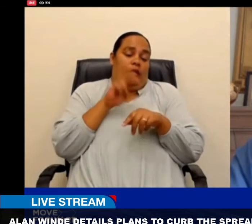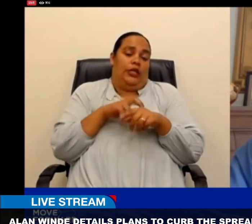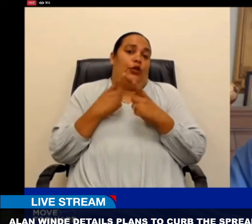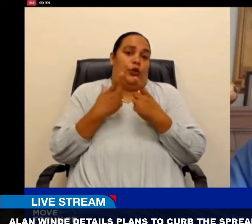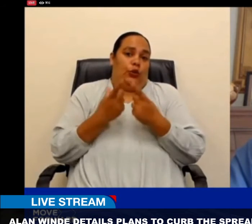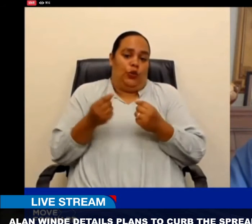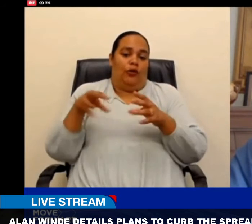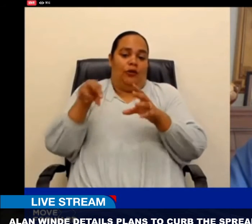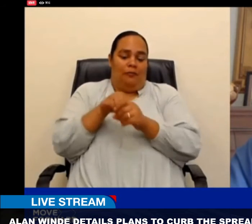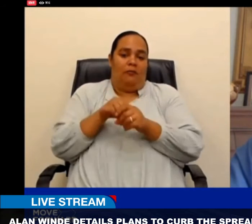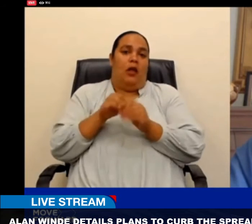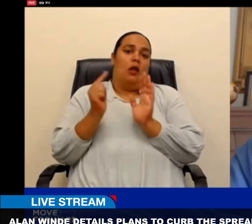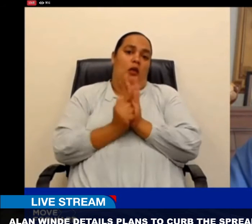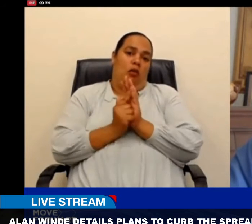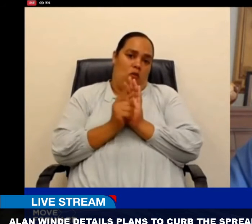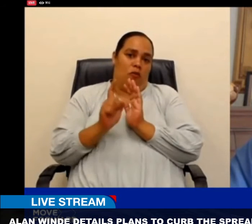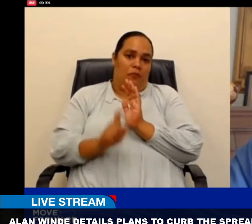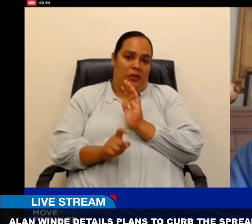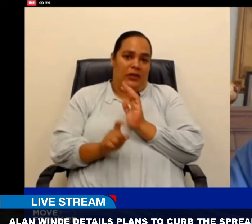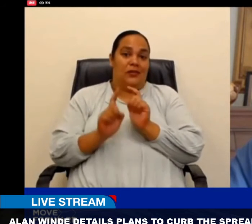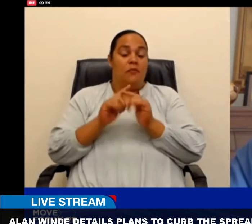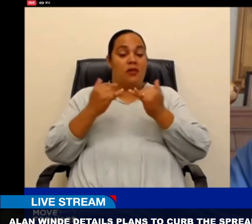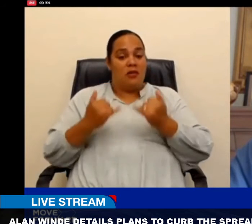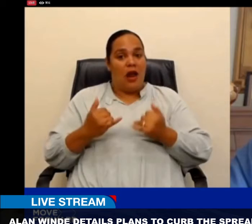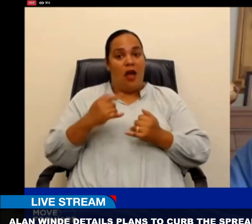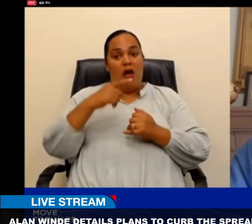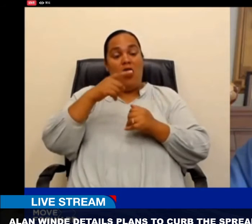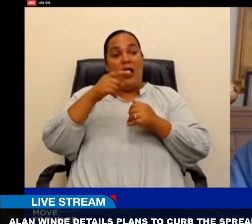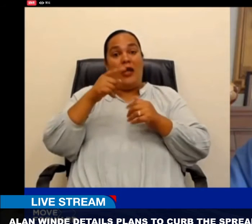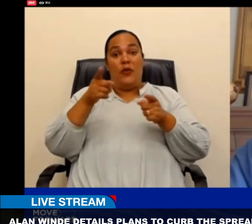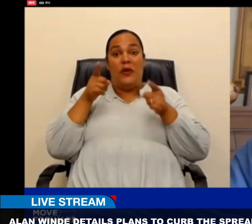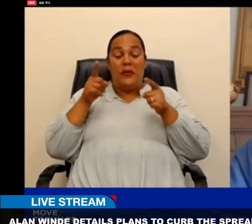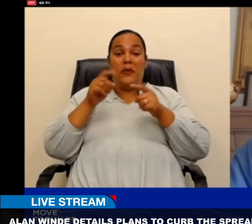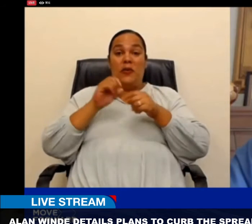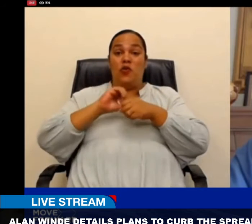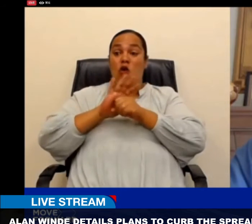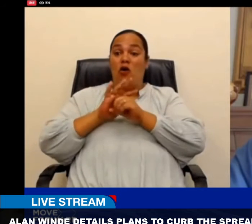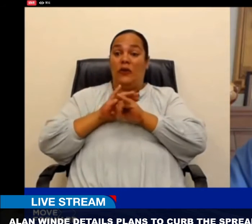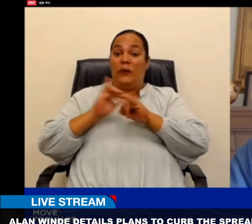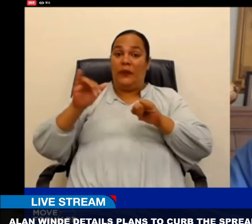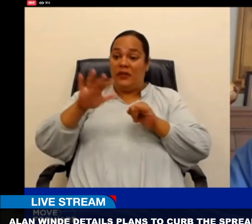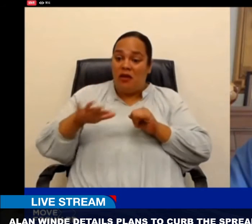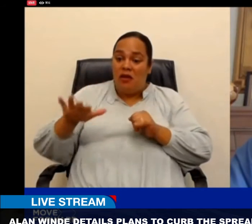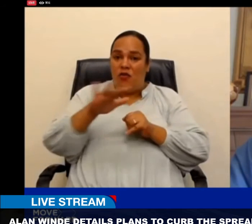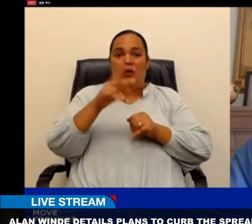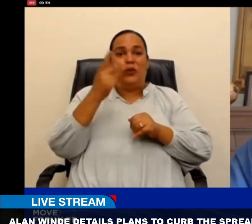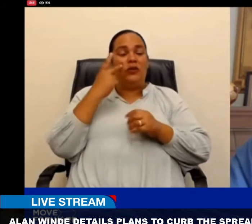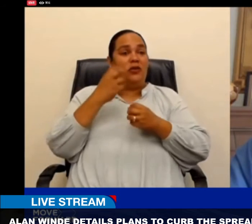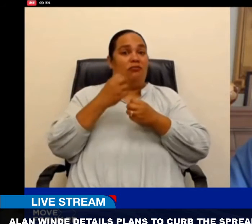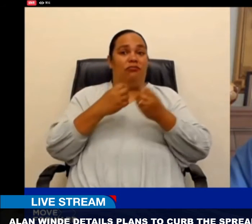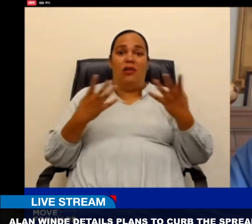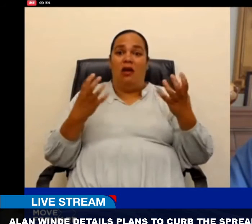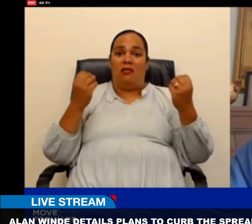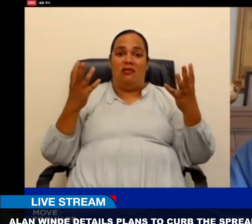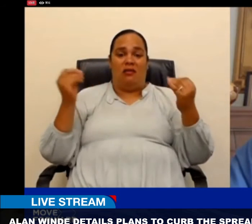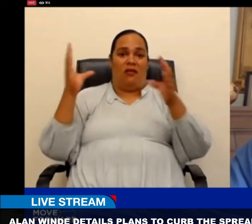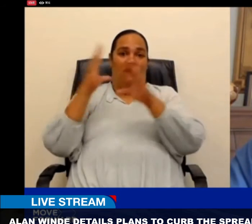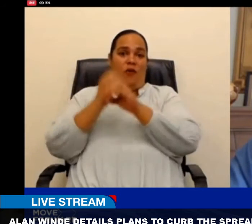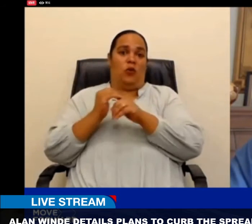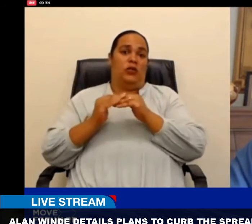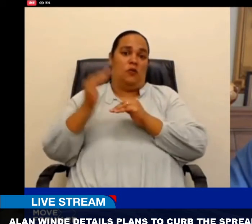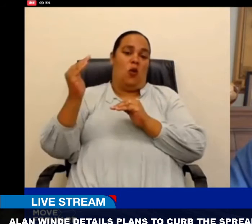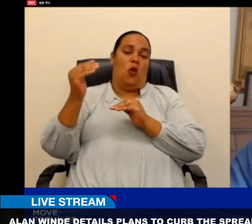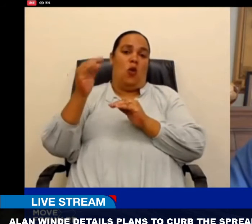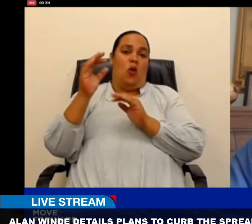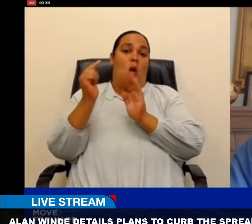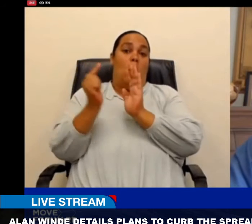And in this space, specifically in the hotspot areas, you will see lots more focus in law enforcement. When I say